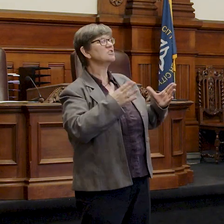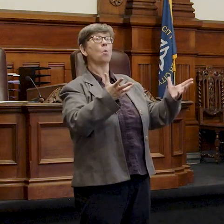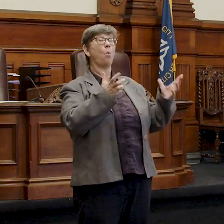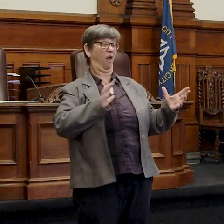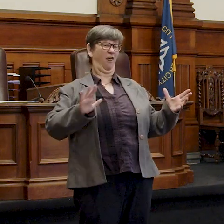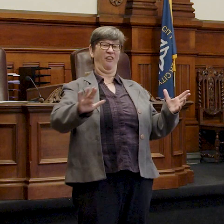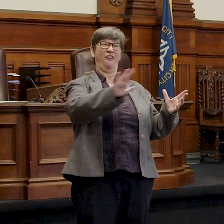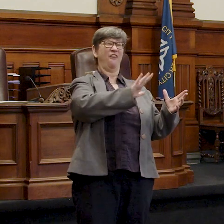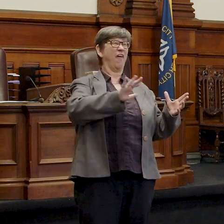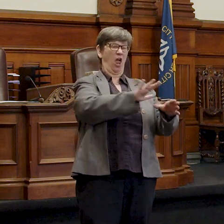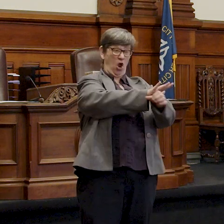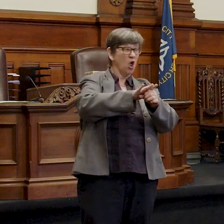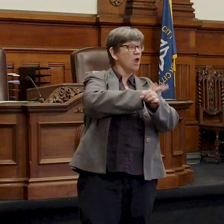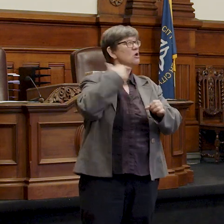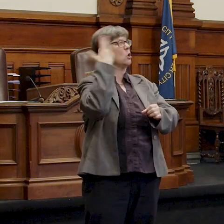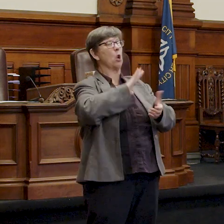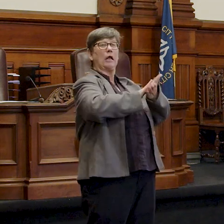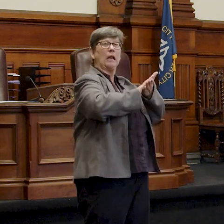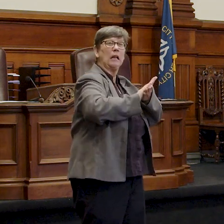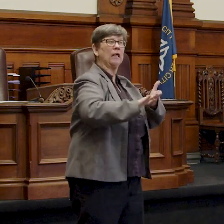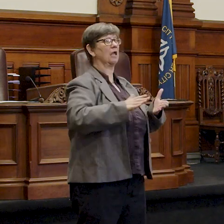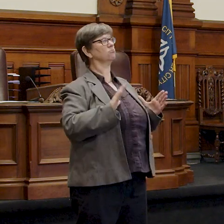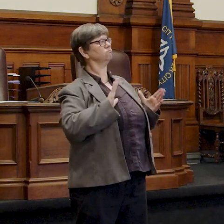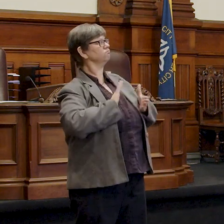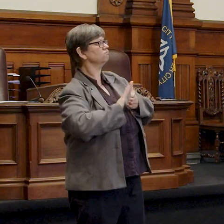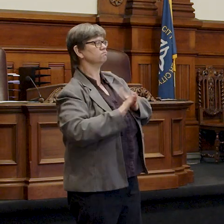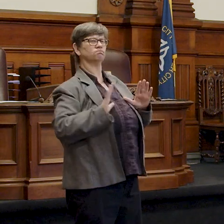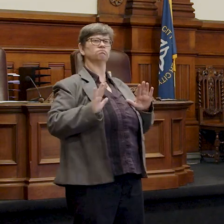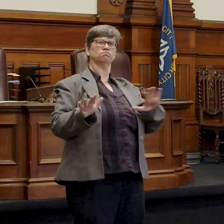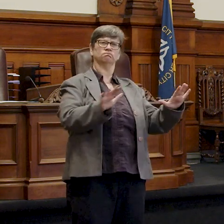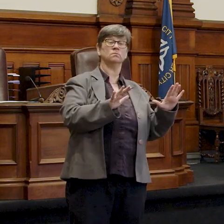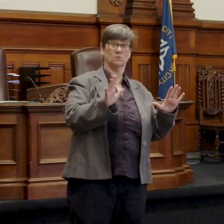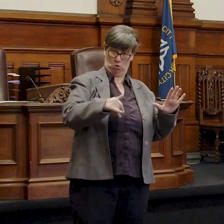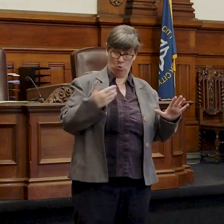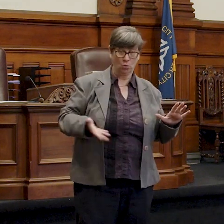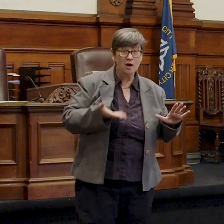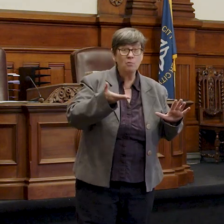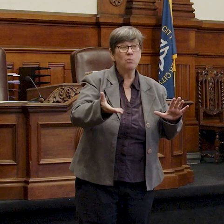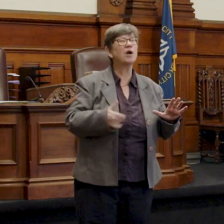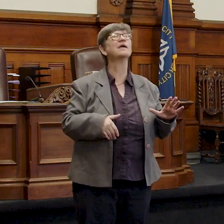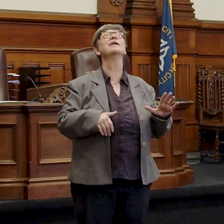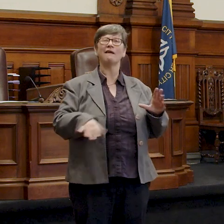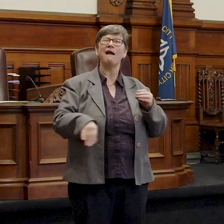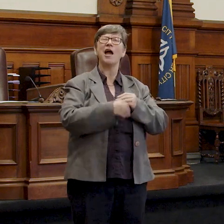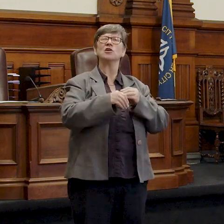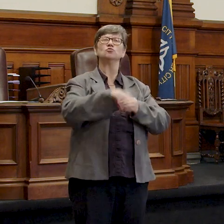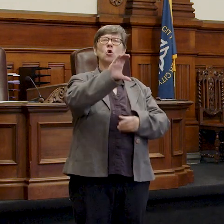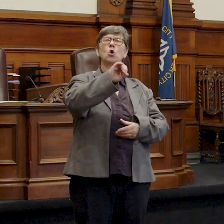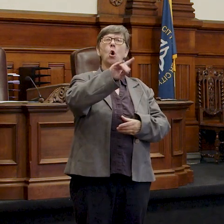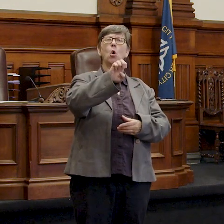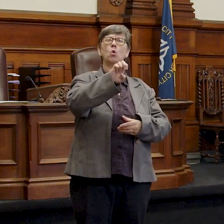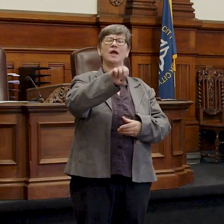what they deserve. So we're adding 3 full-time code enforcement inspectors to bring a heightened focus to exterior property codes